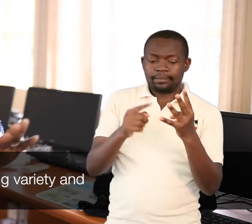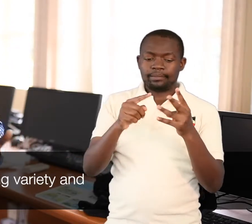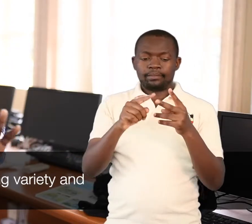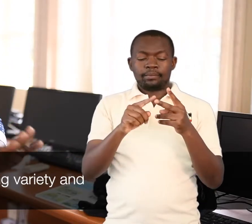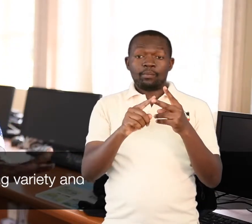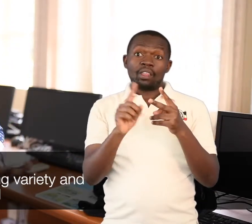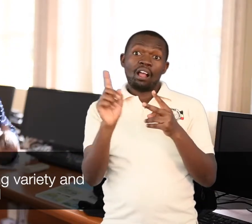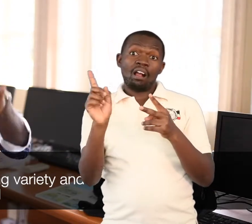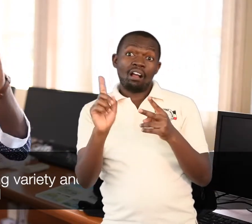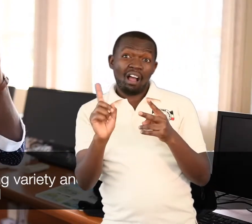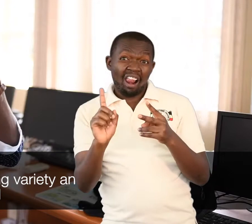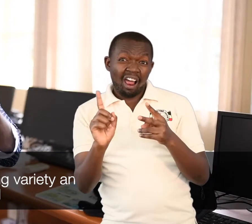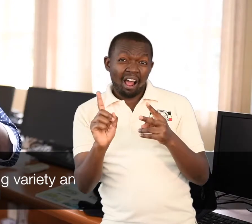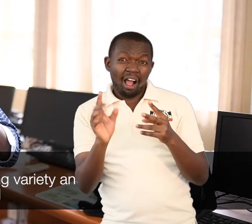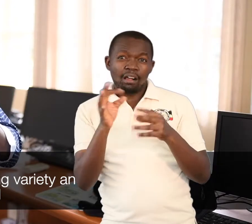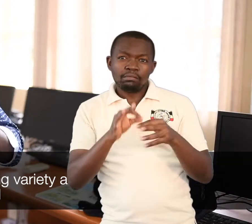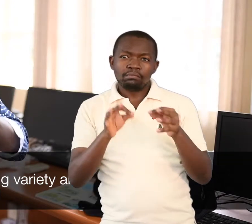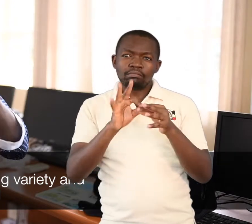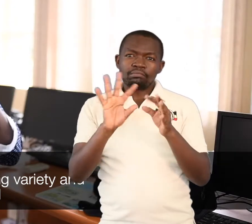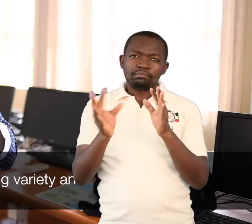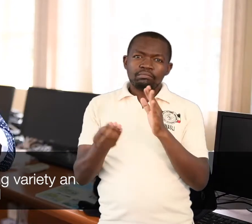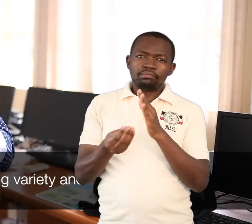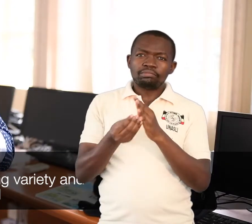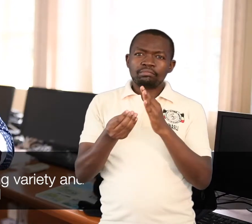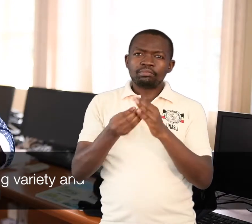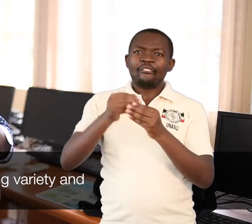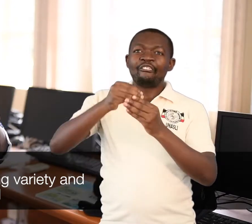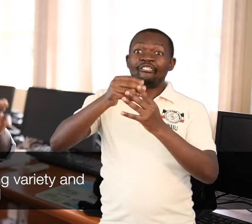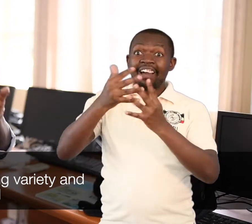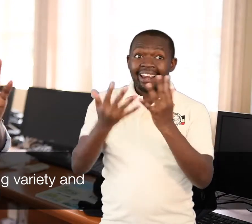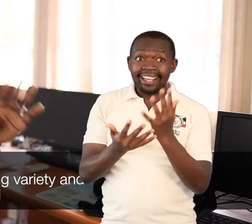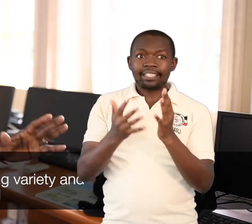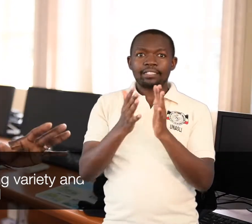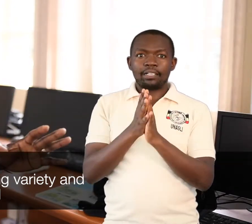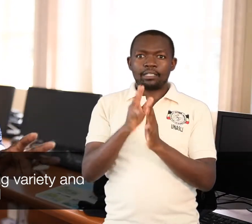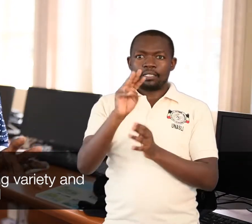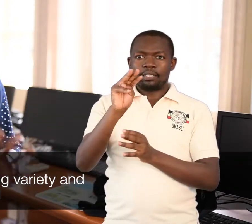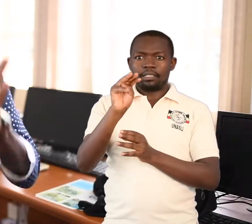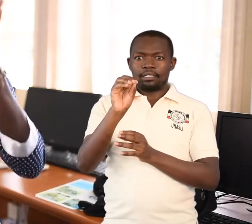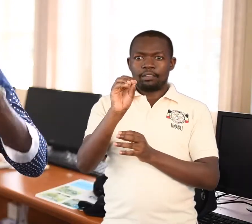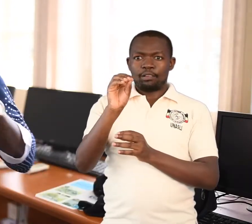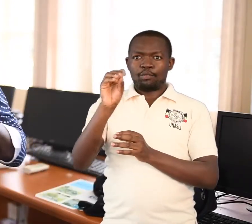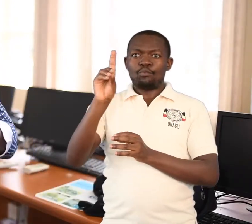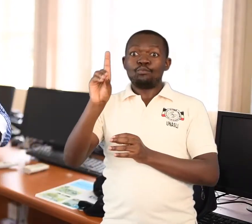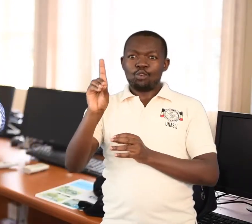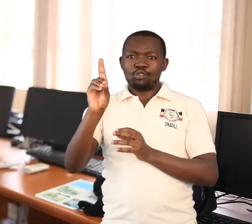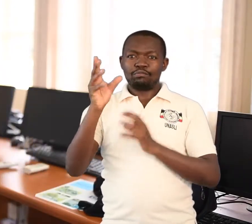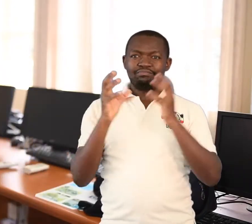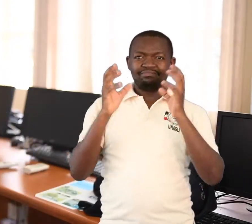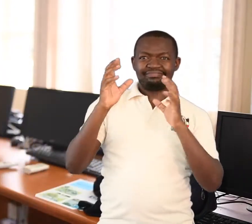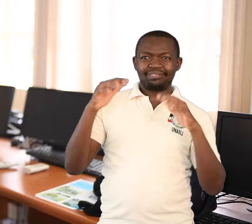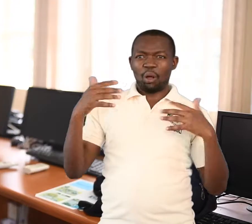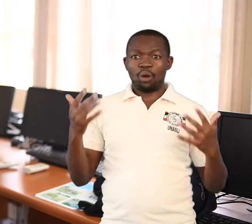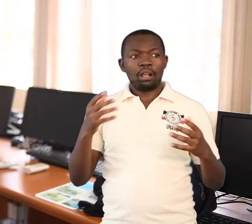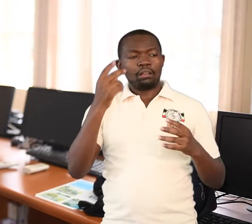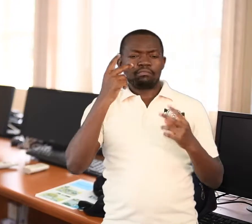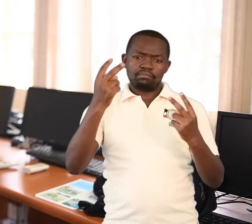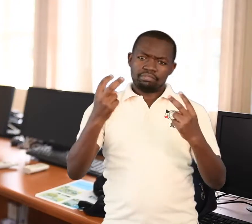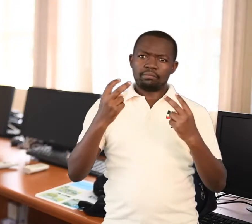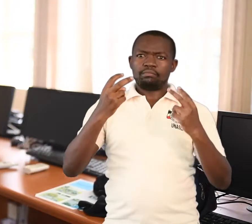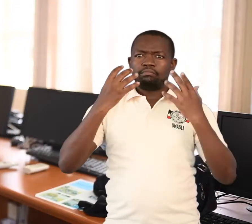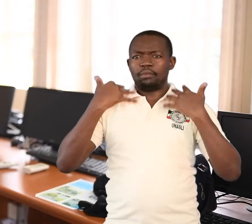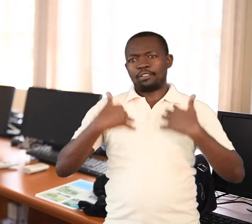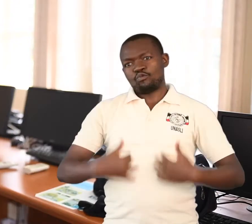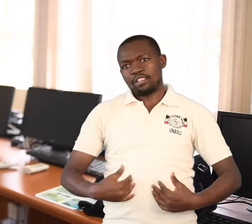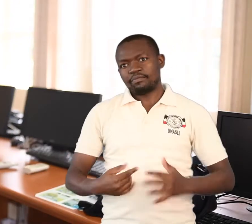an important part of adding variety and mood as well as spatial. Just look at my dress, for